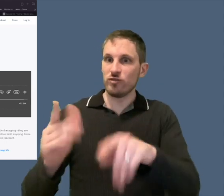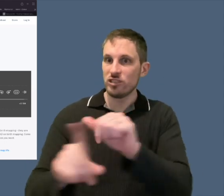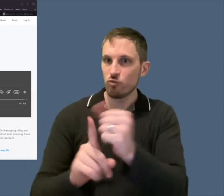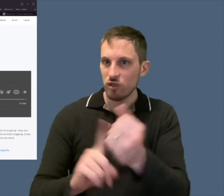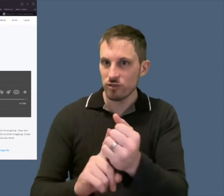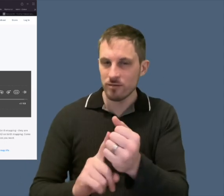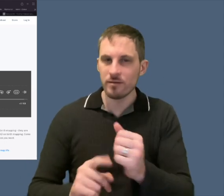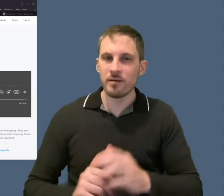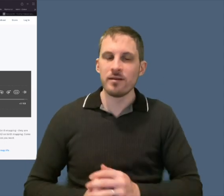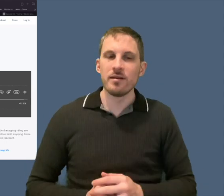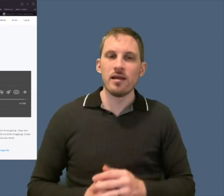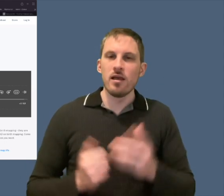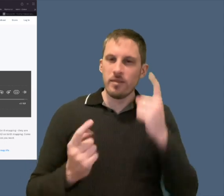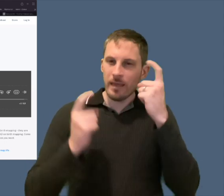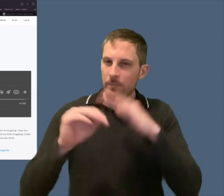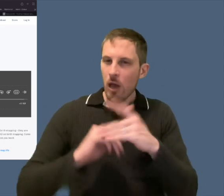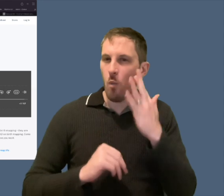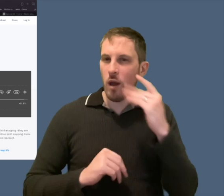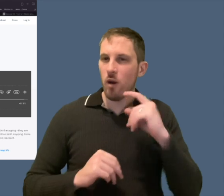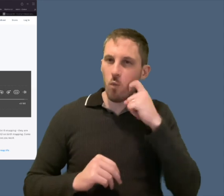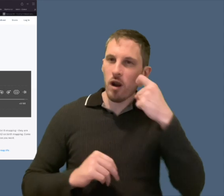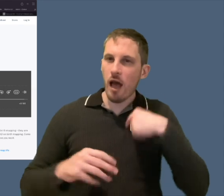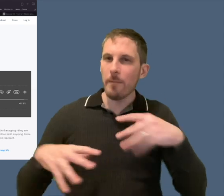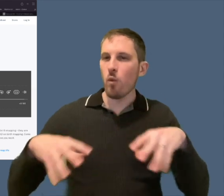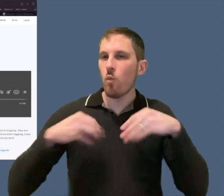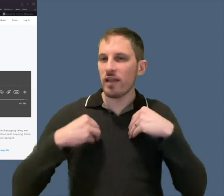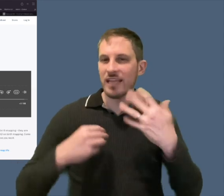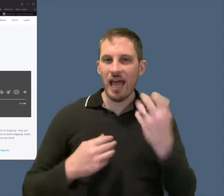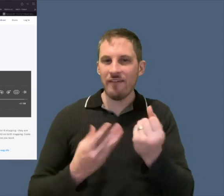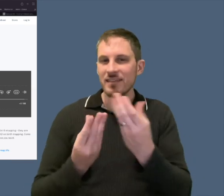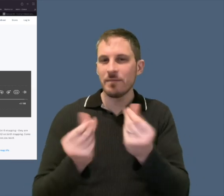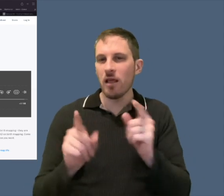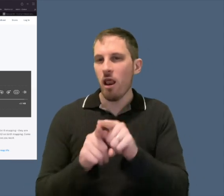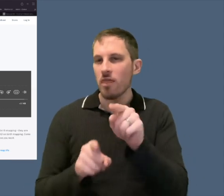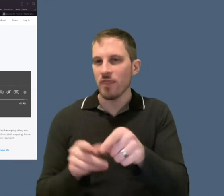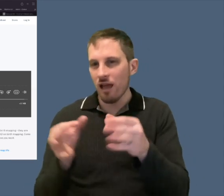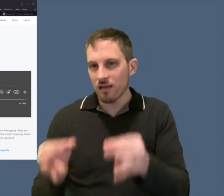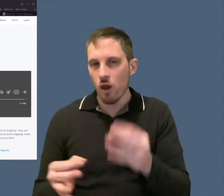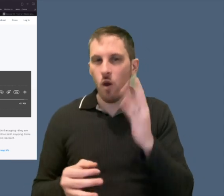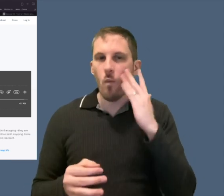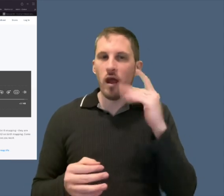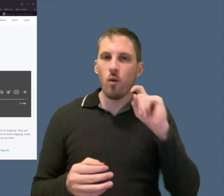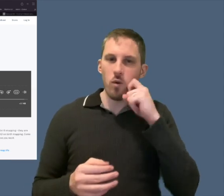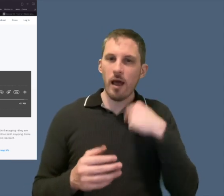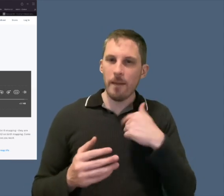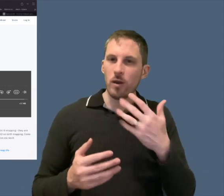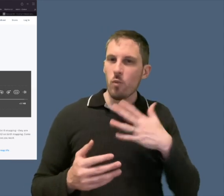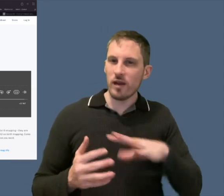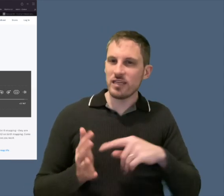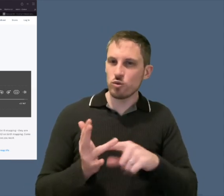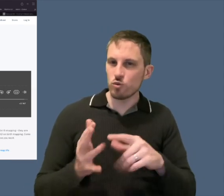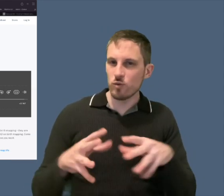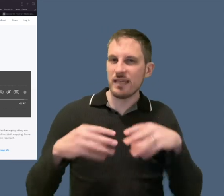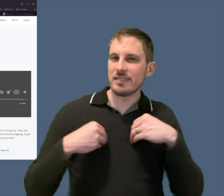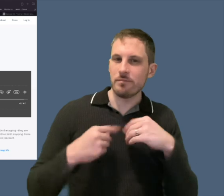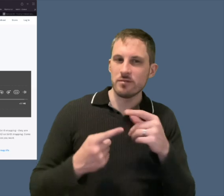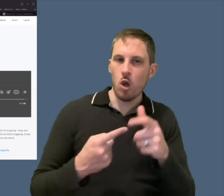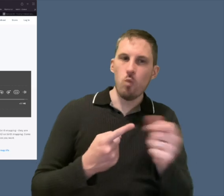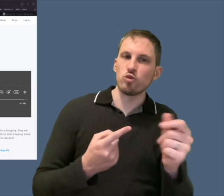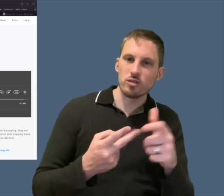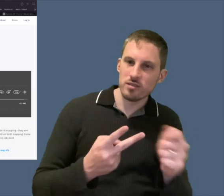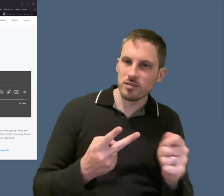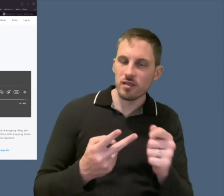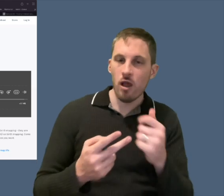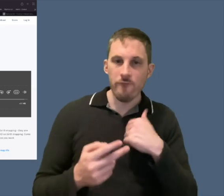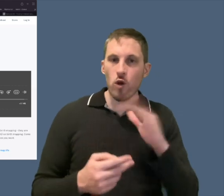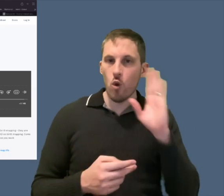when would I be willing to have something like that? When would I be willing to accept it? And what I've heard from you is when